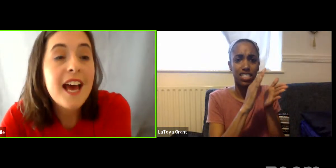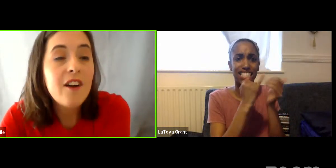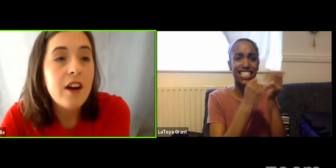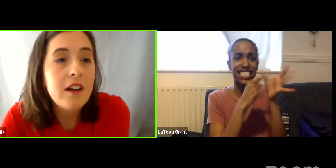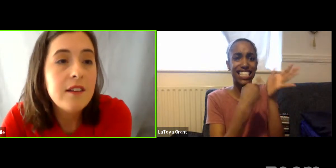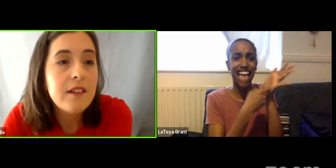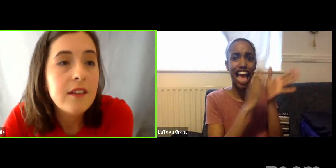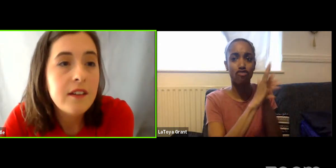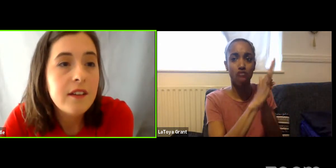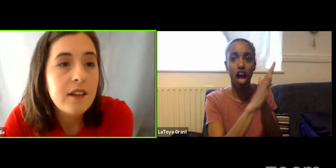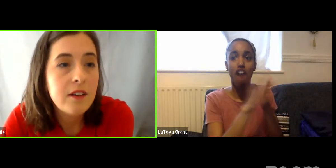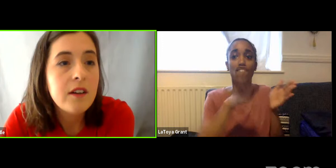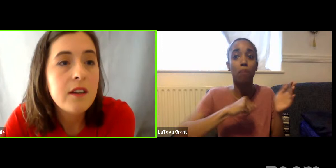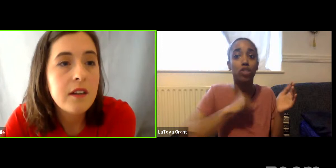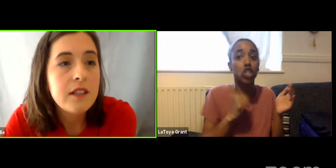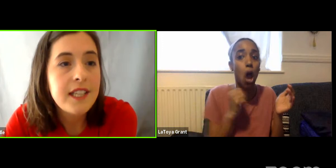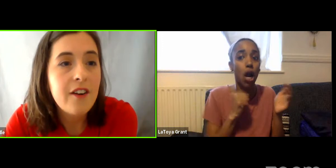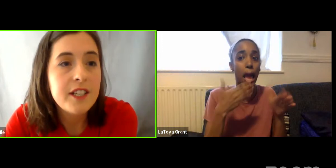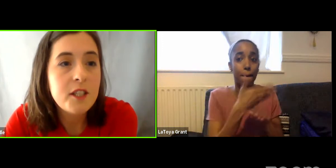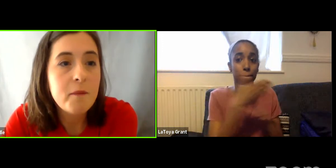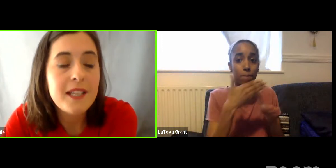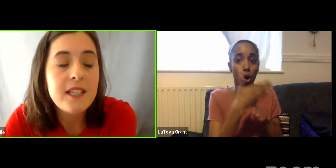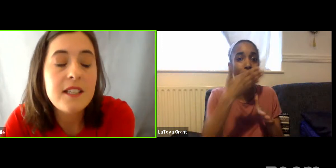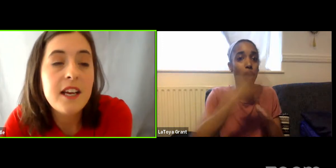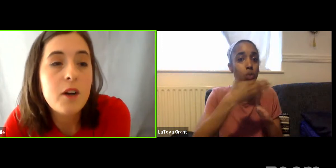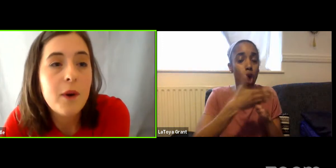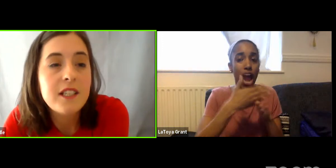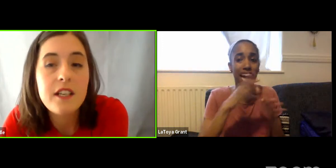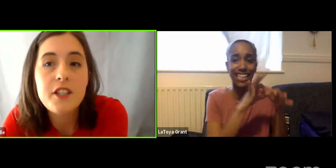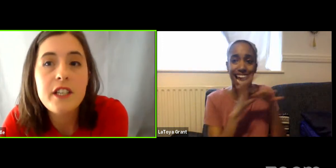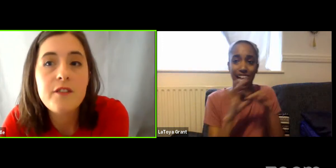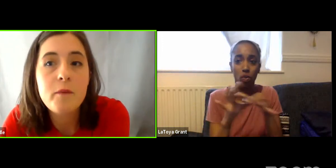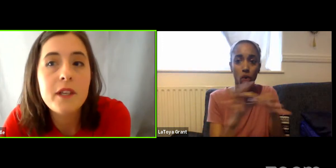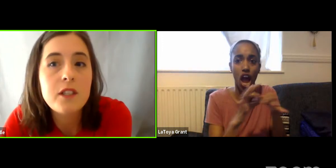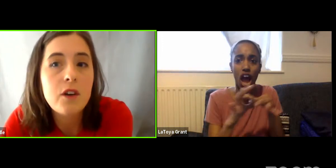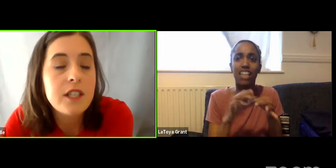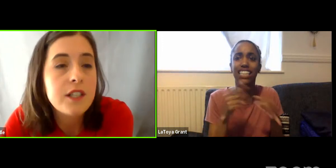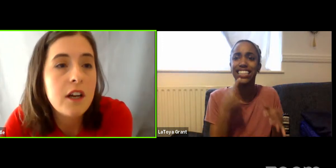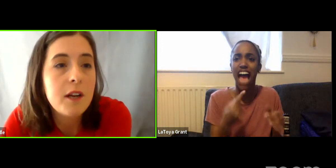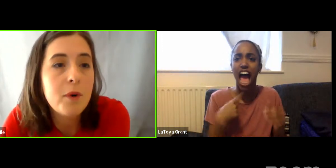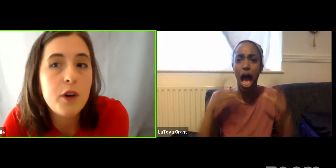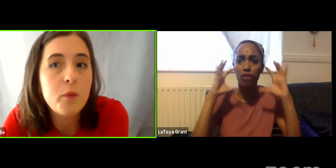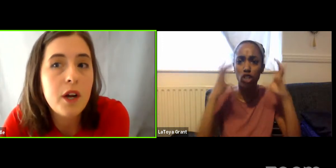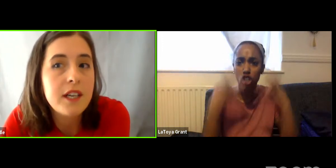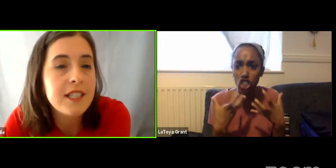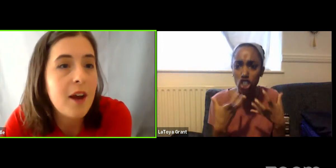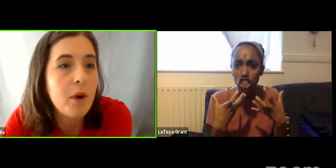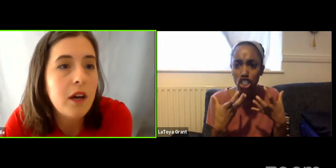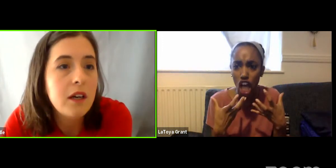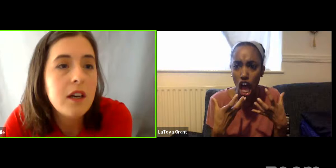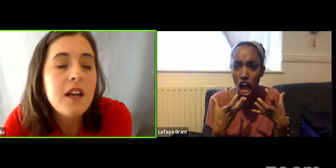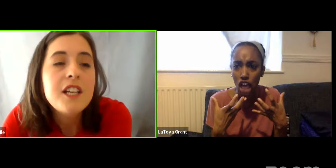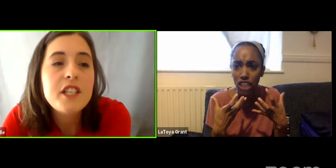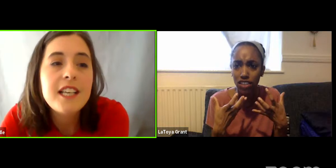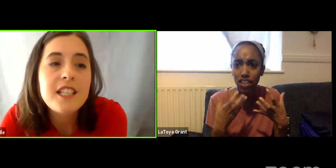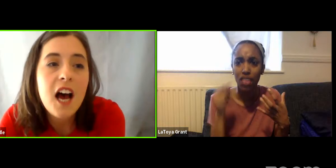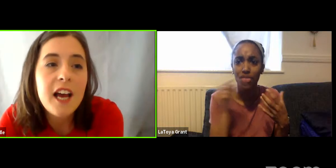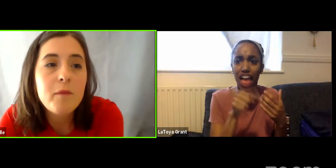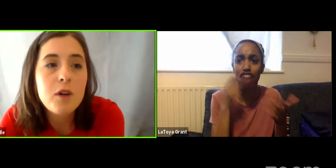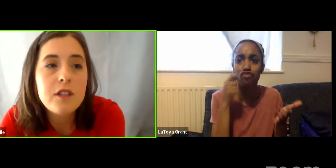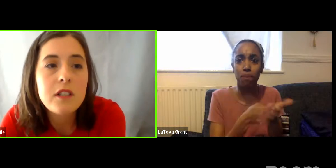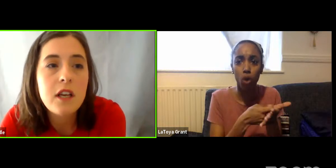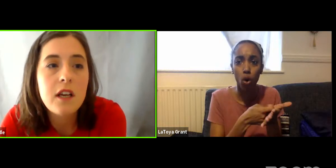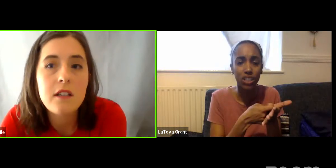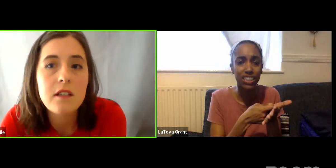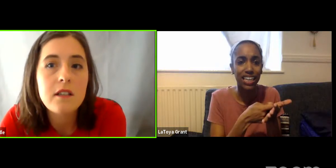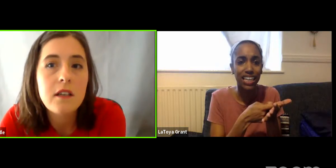So Sarah has submitted a question. She's from the Scottish Unemployed Workers Network. She says, I